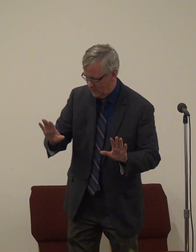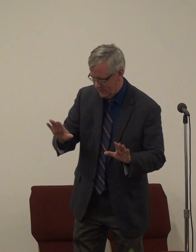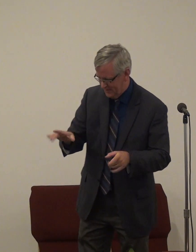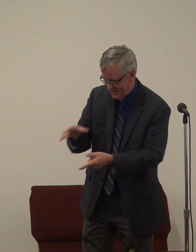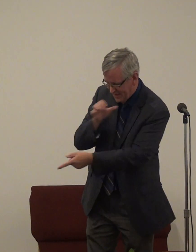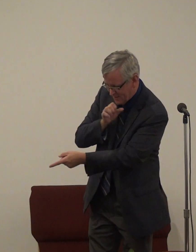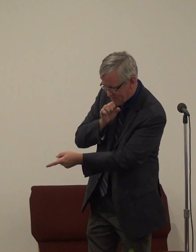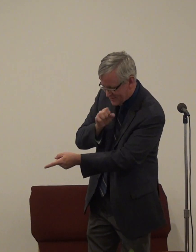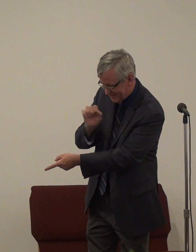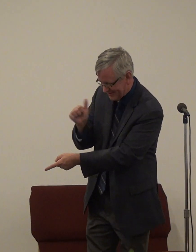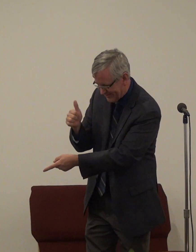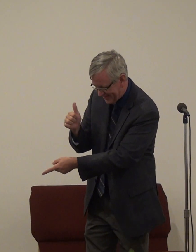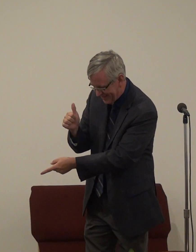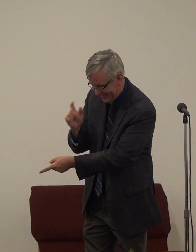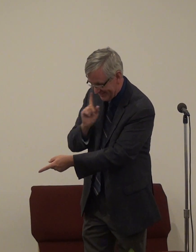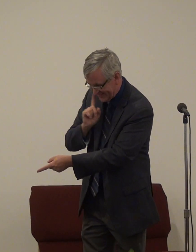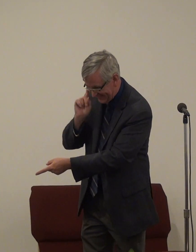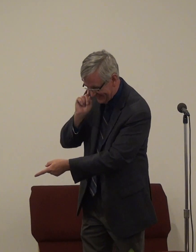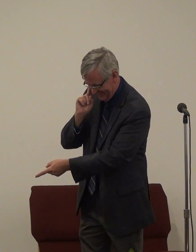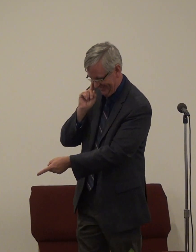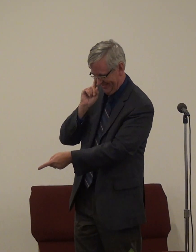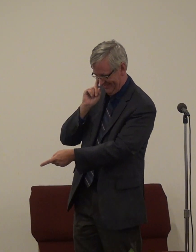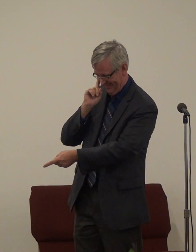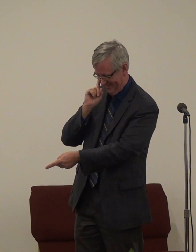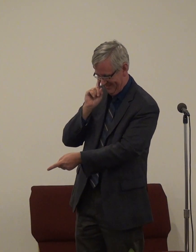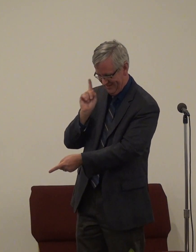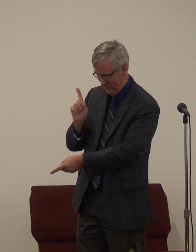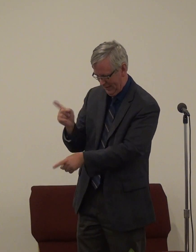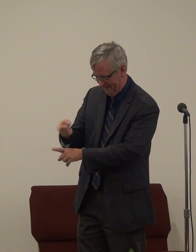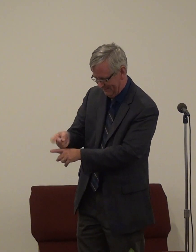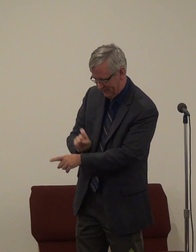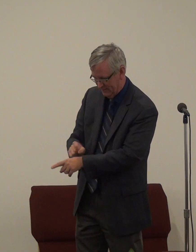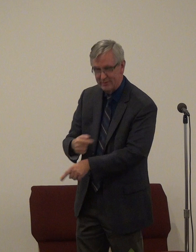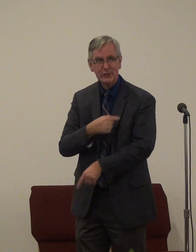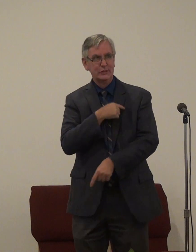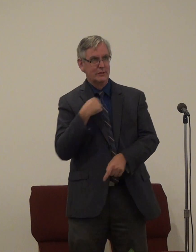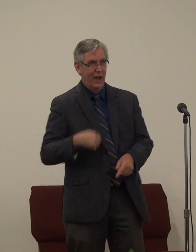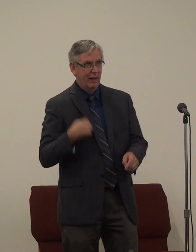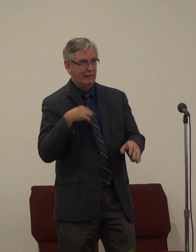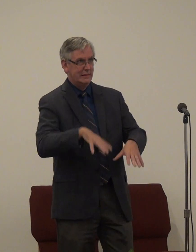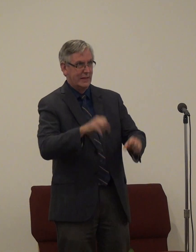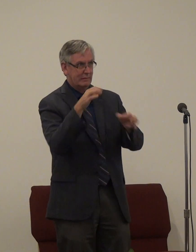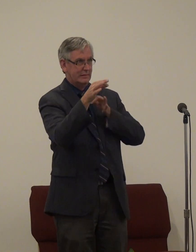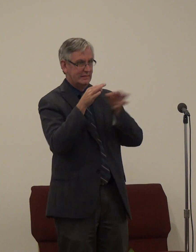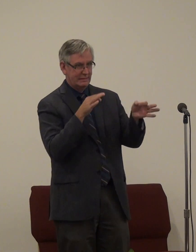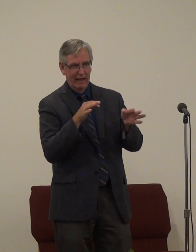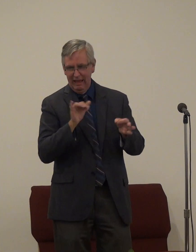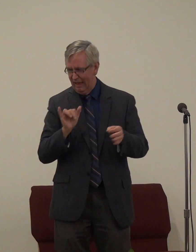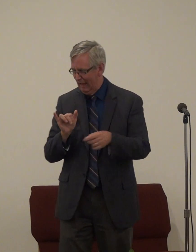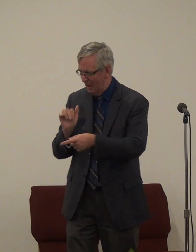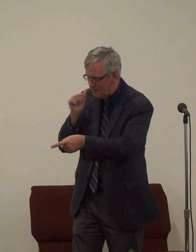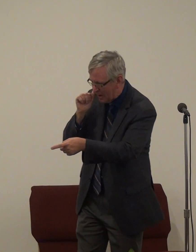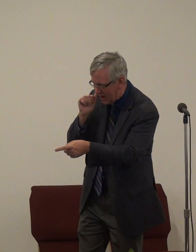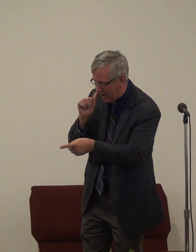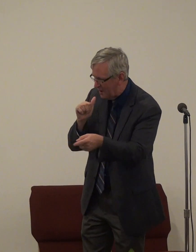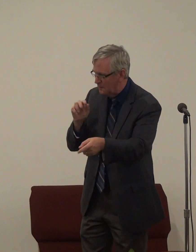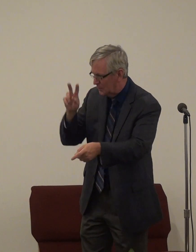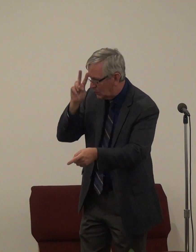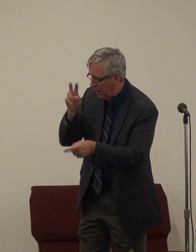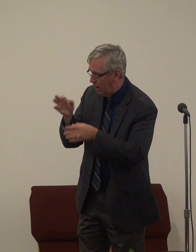to David, how old are you? And David said he was 10, and he was deaf. He said, where are you from? And he explained how he was adopted